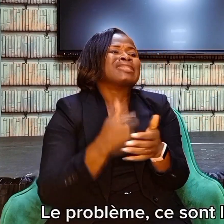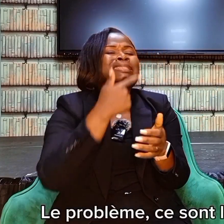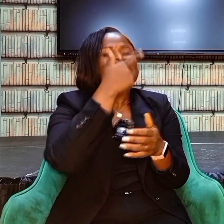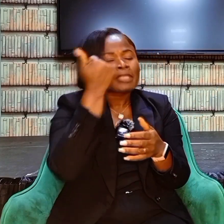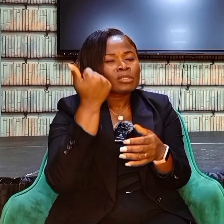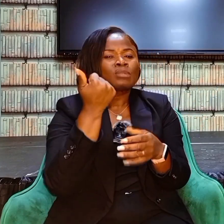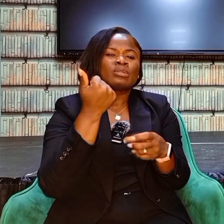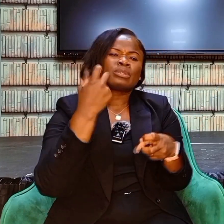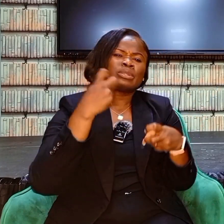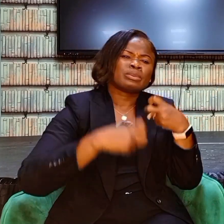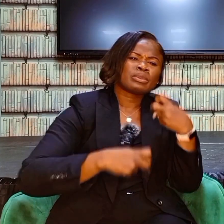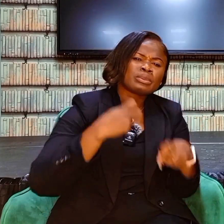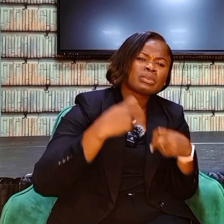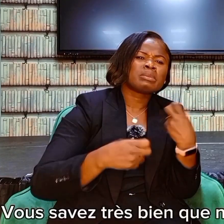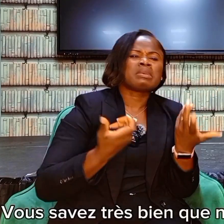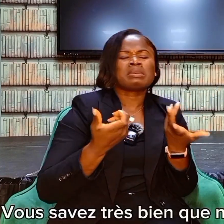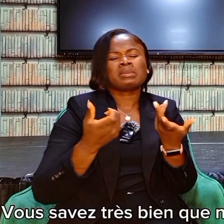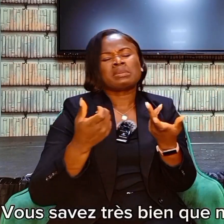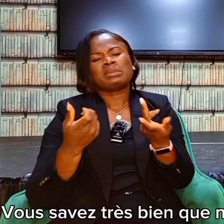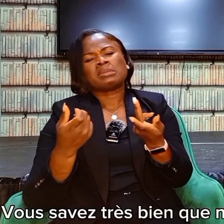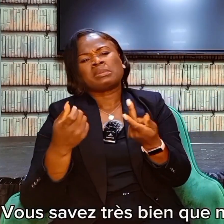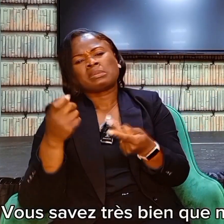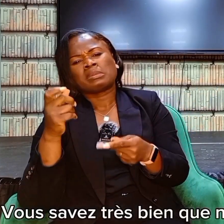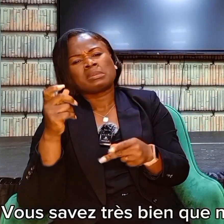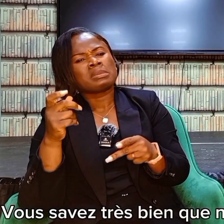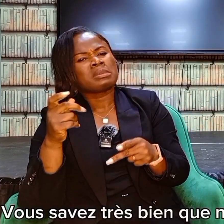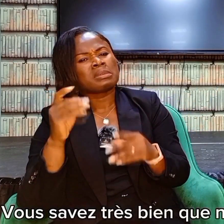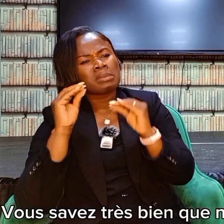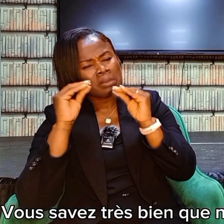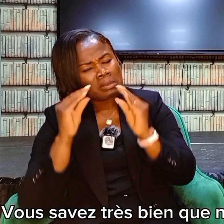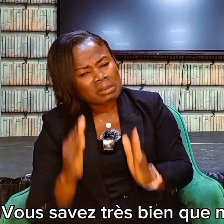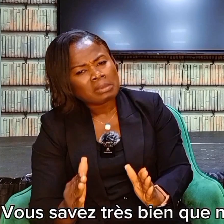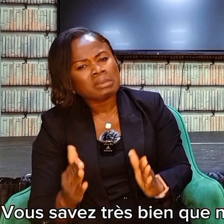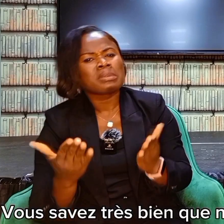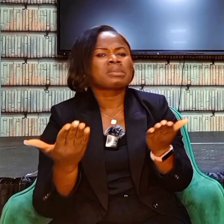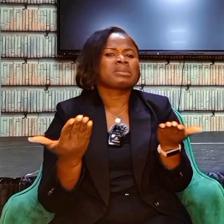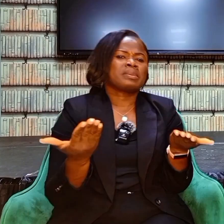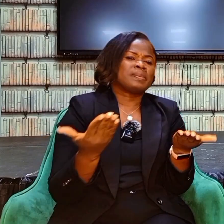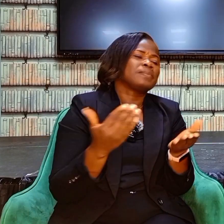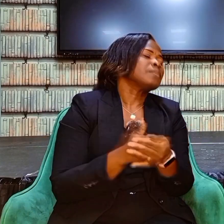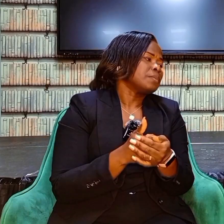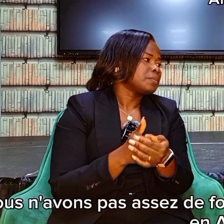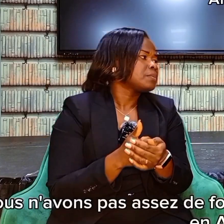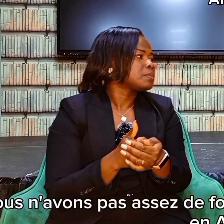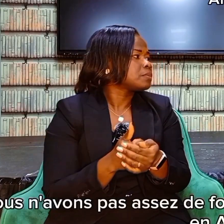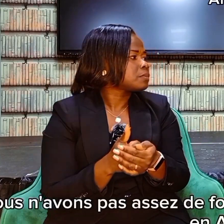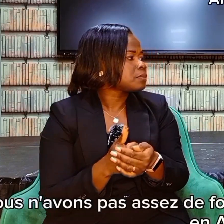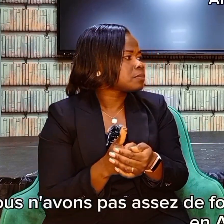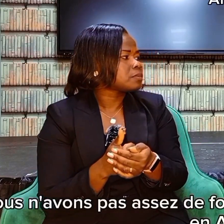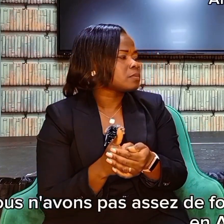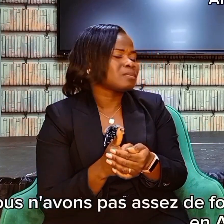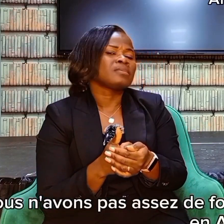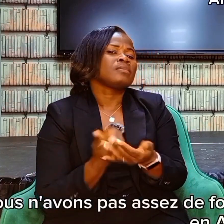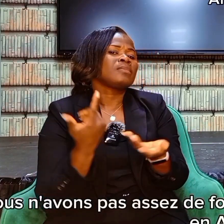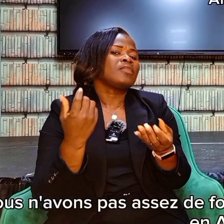resource. You very well know that we have issues of we don't have enough sign